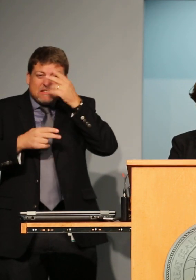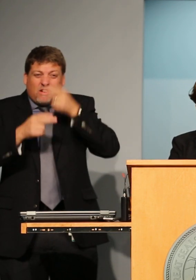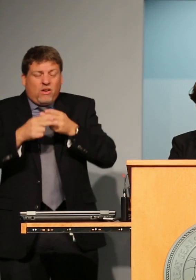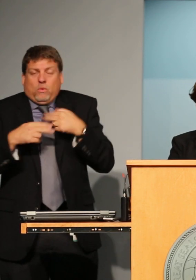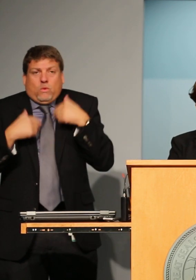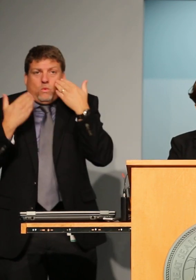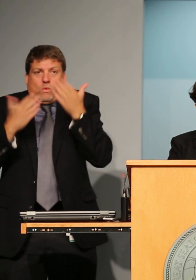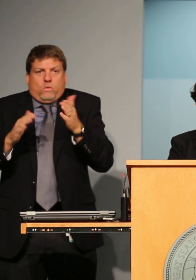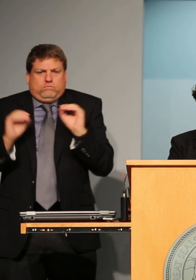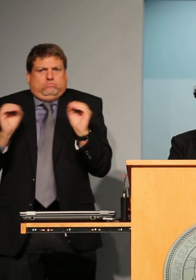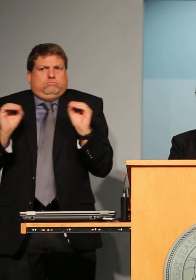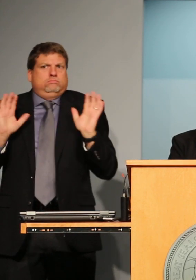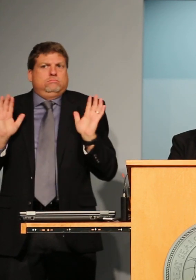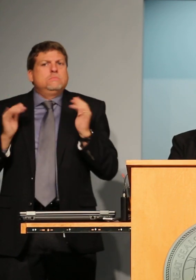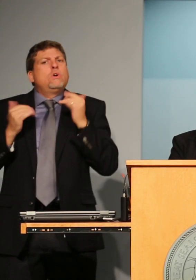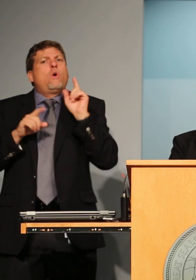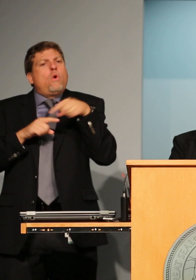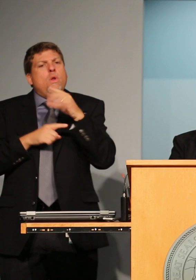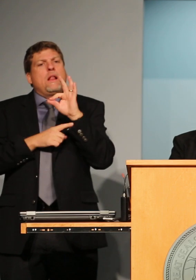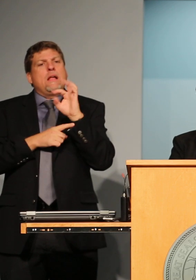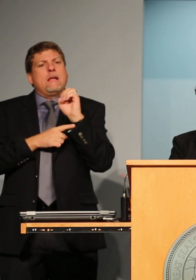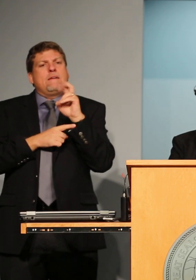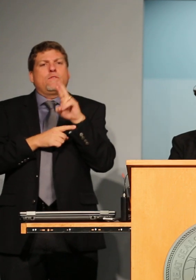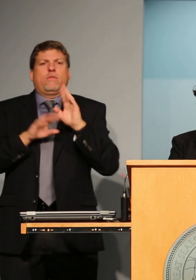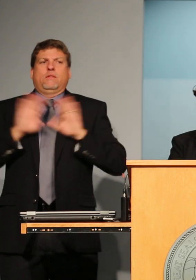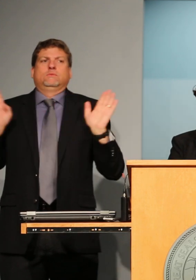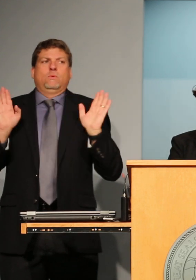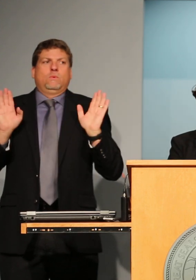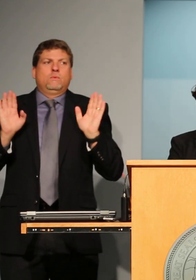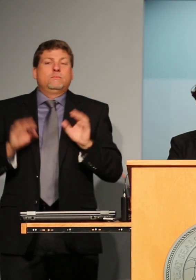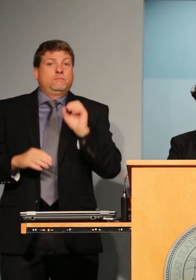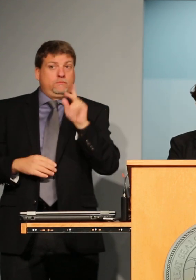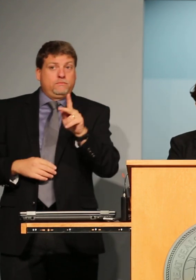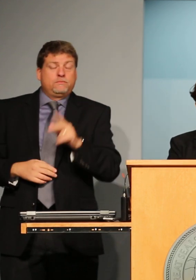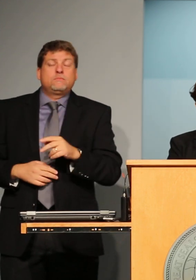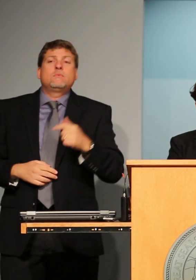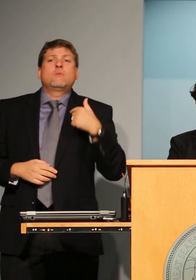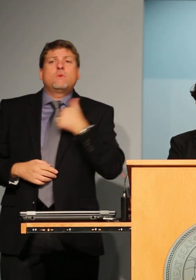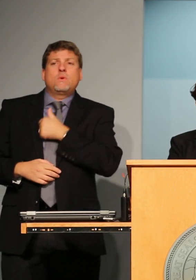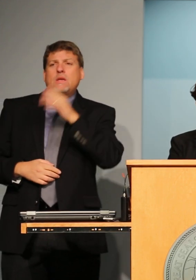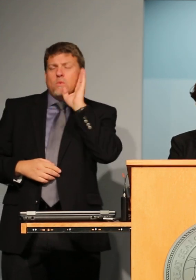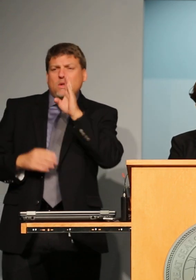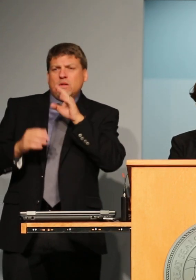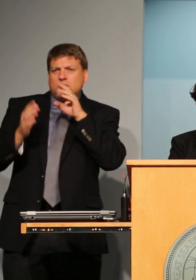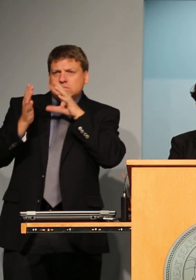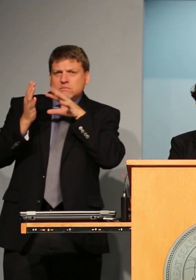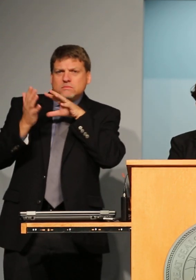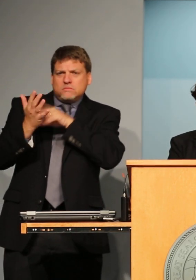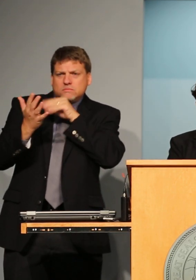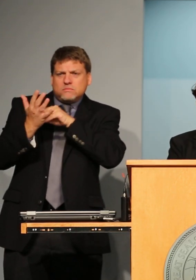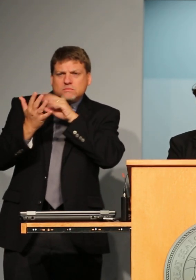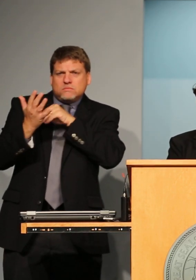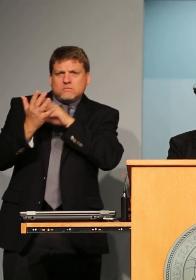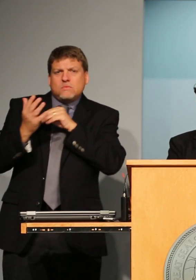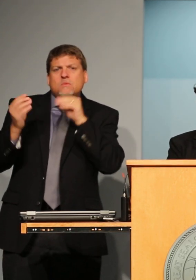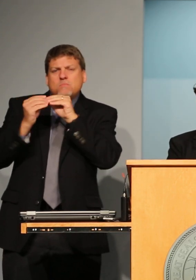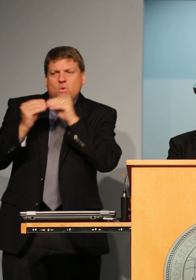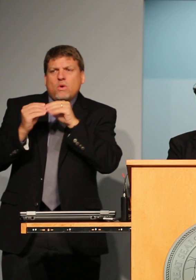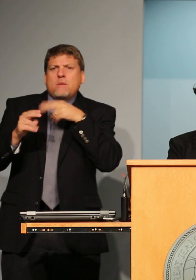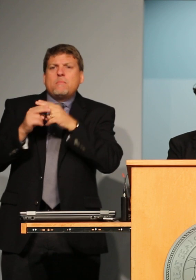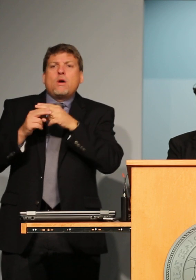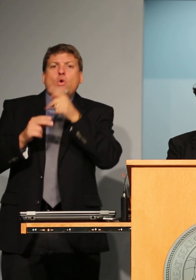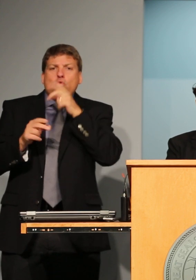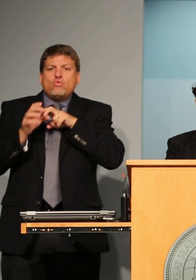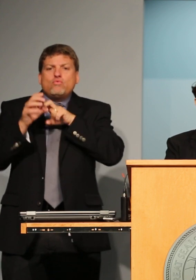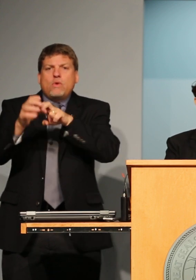we are working with the CDC on identifying more about passengers who may have been on